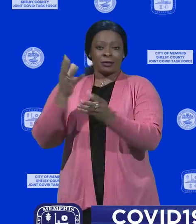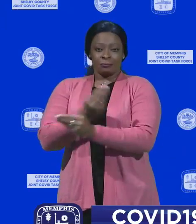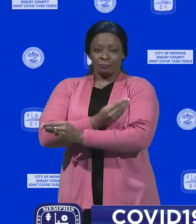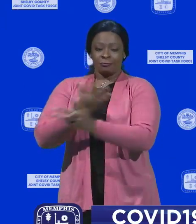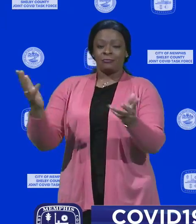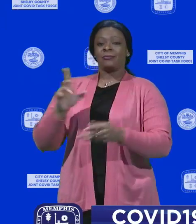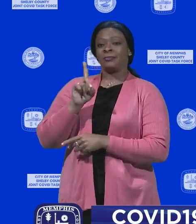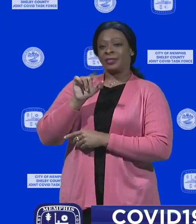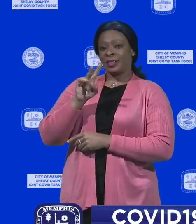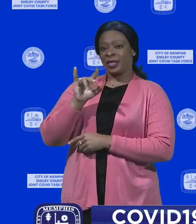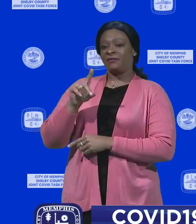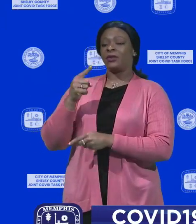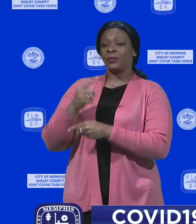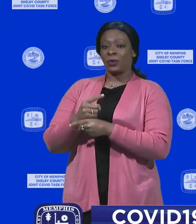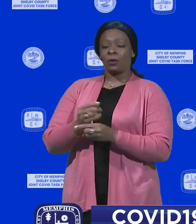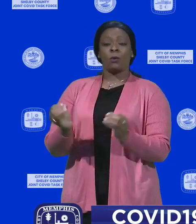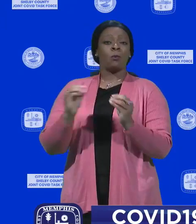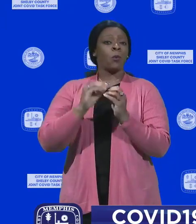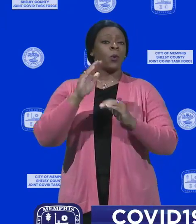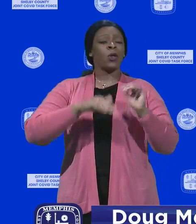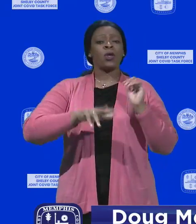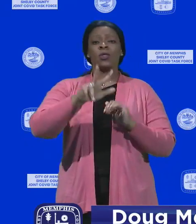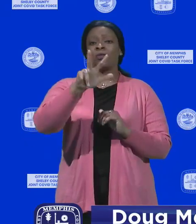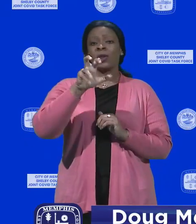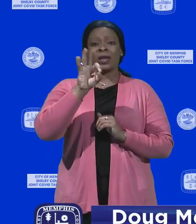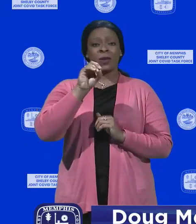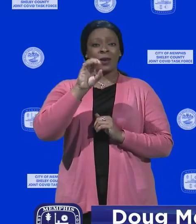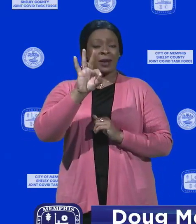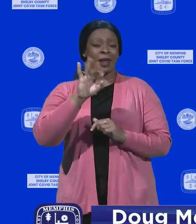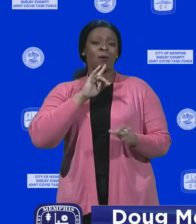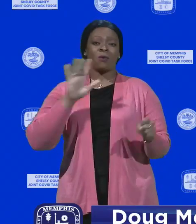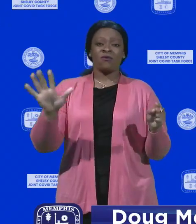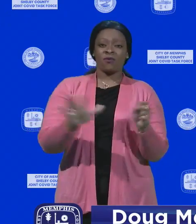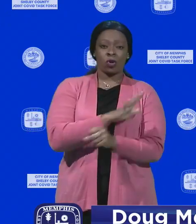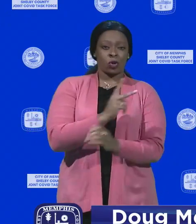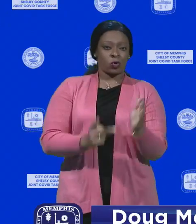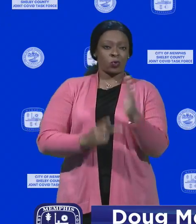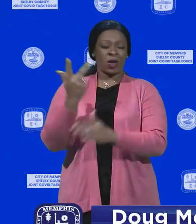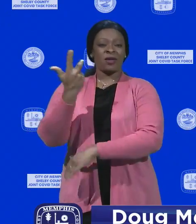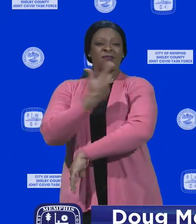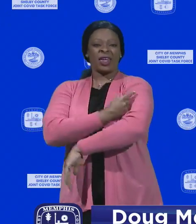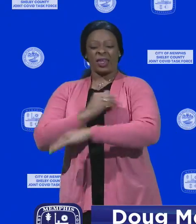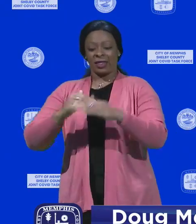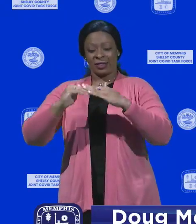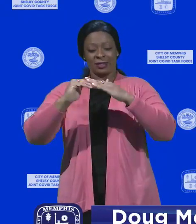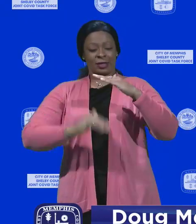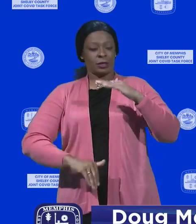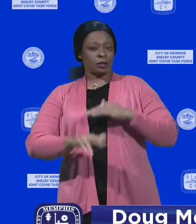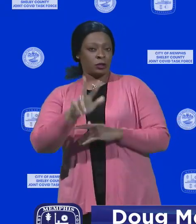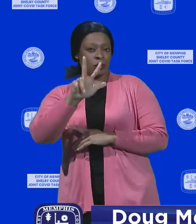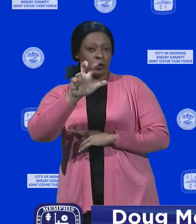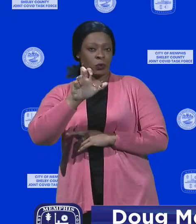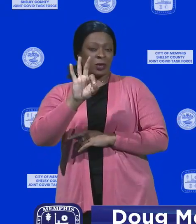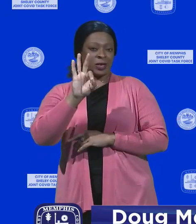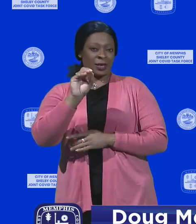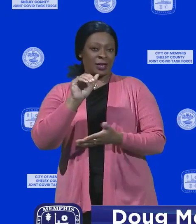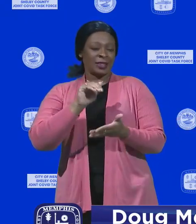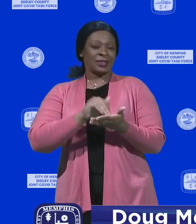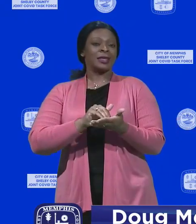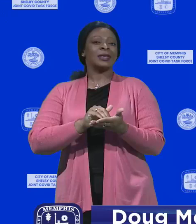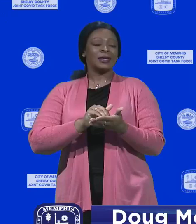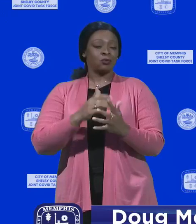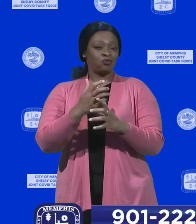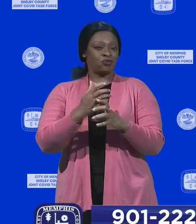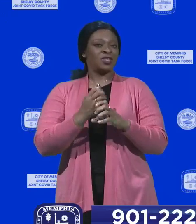is right. More than 309,000 people have been fully vaccinated, and just under 390,000 people